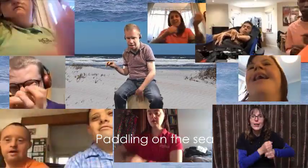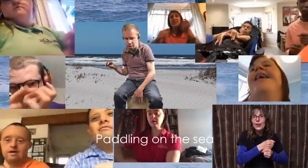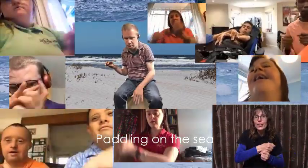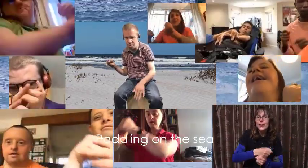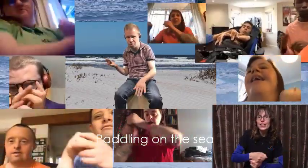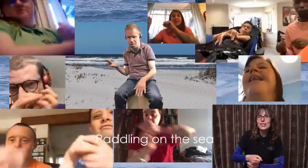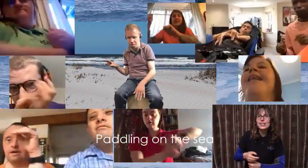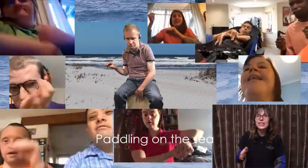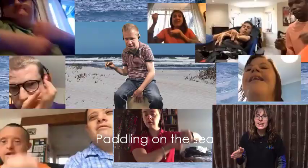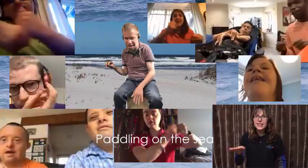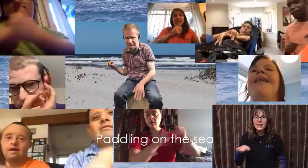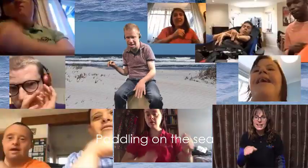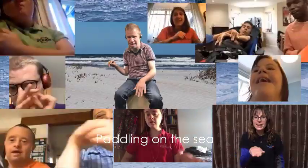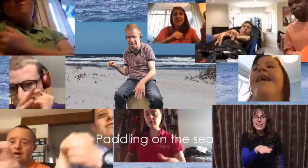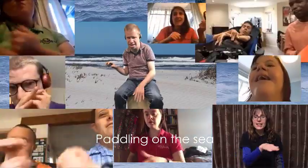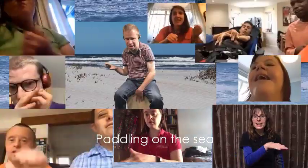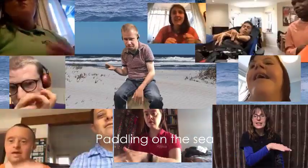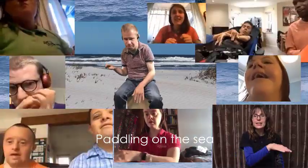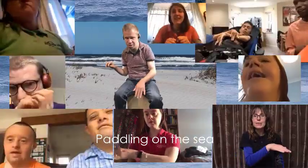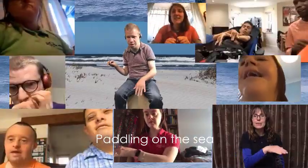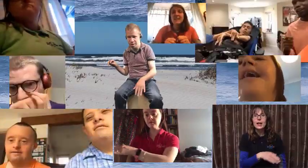paddling on the sea.